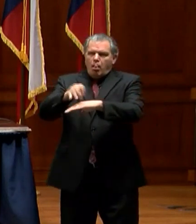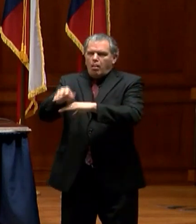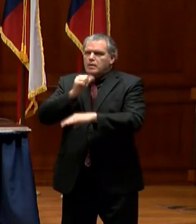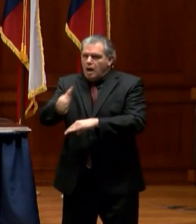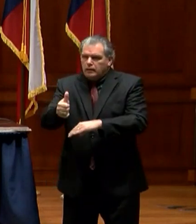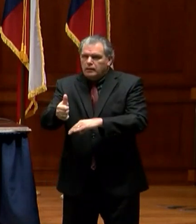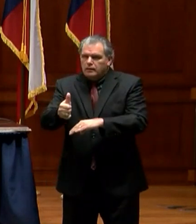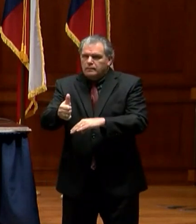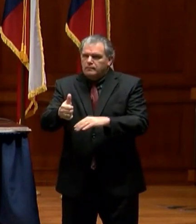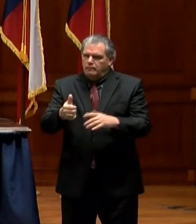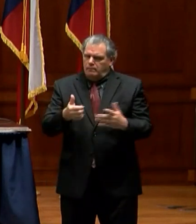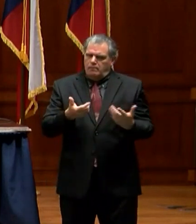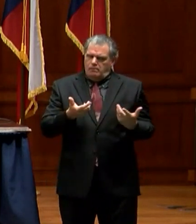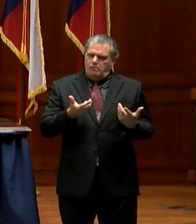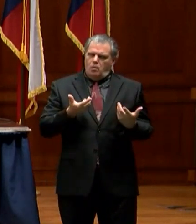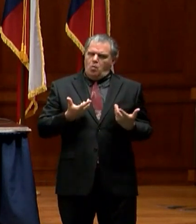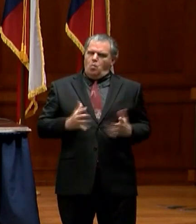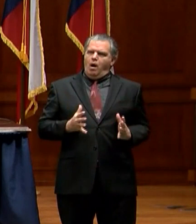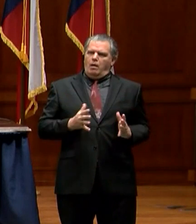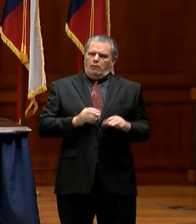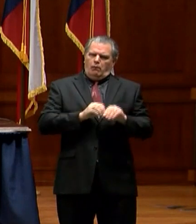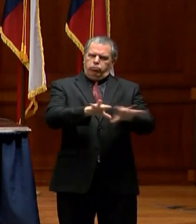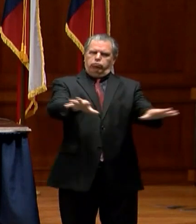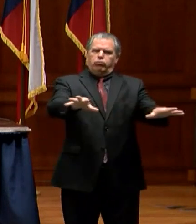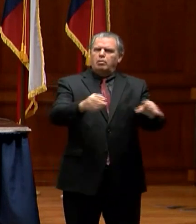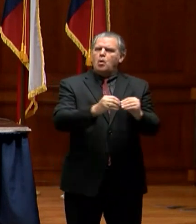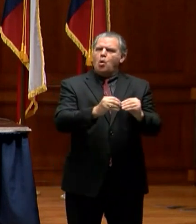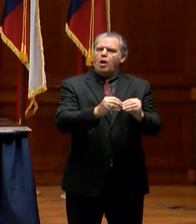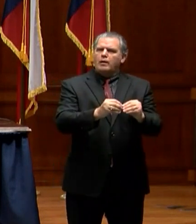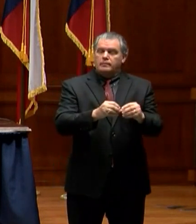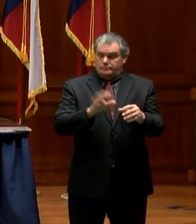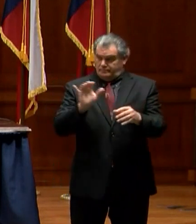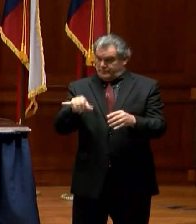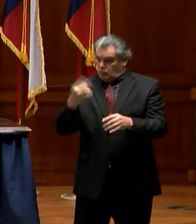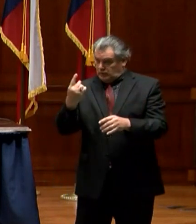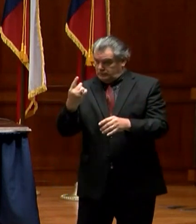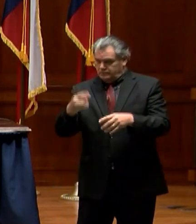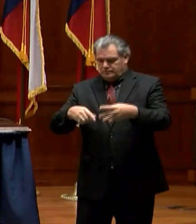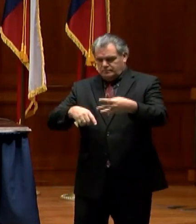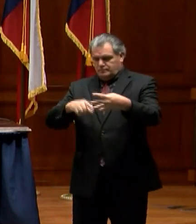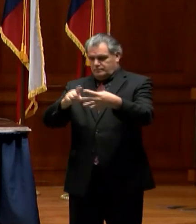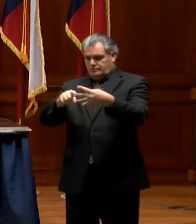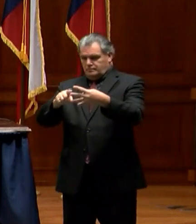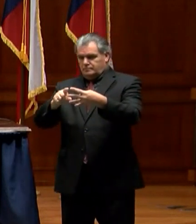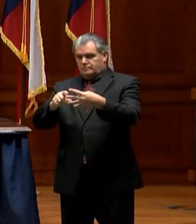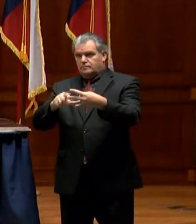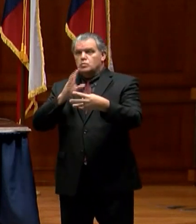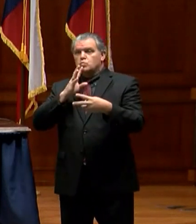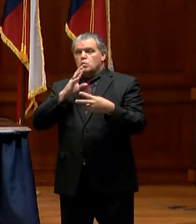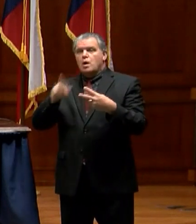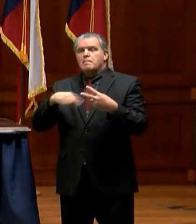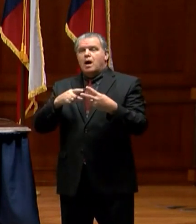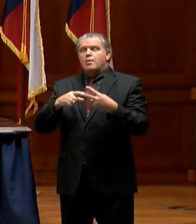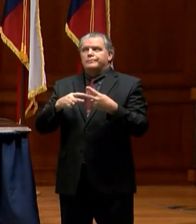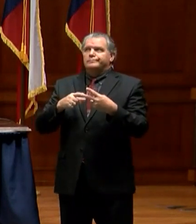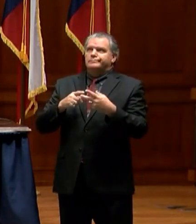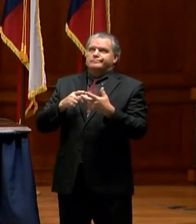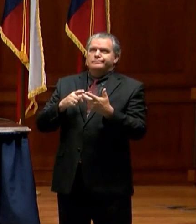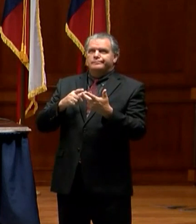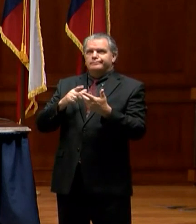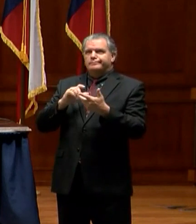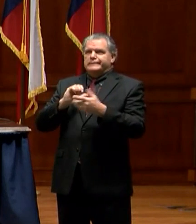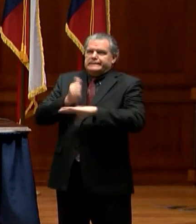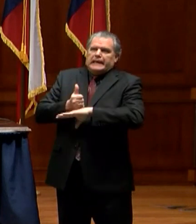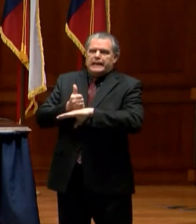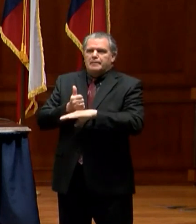a result, be able to reduce the spread. Second thing is that with regard to forming models, and